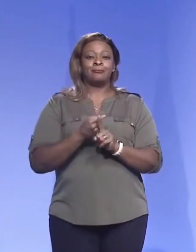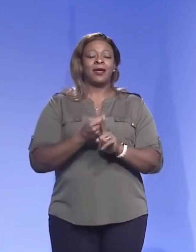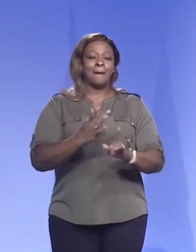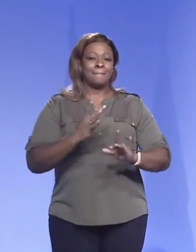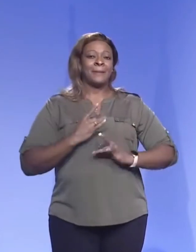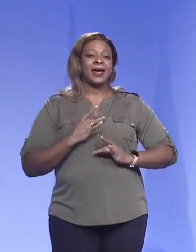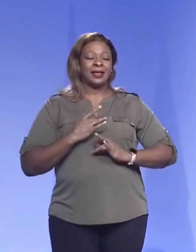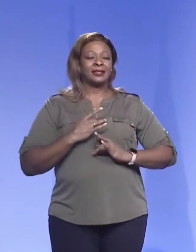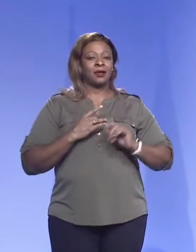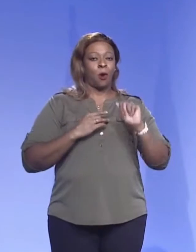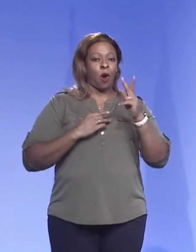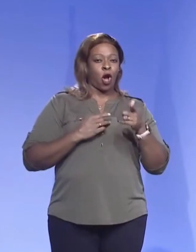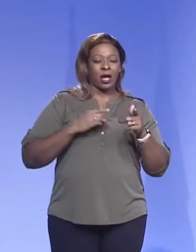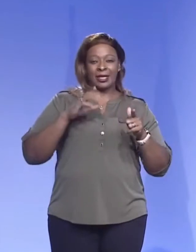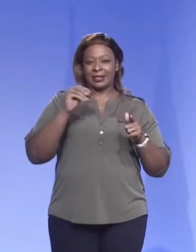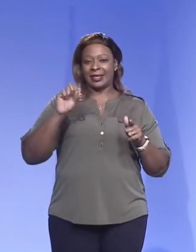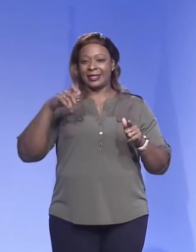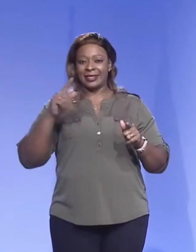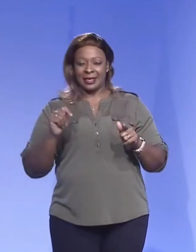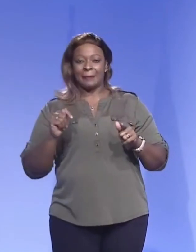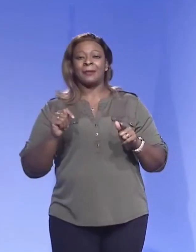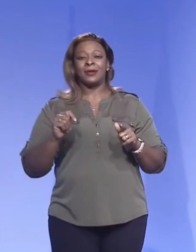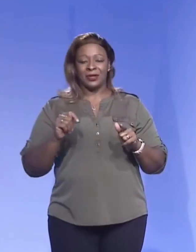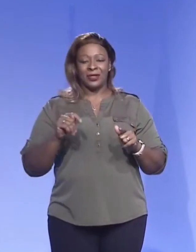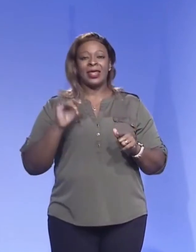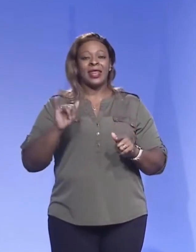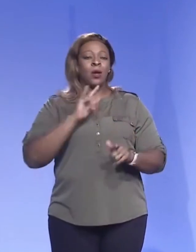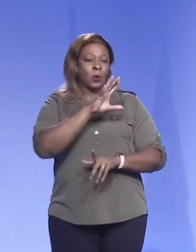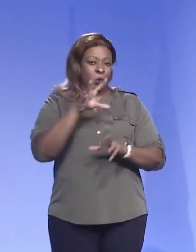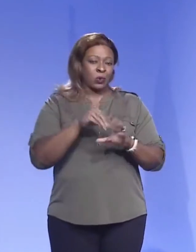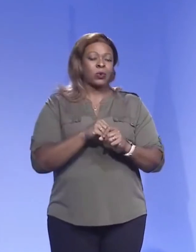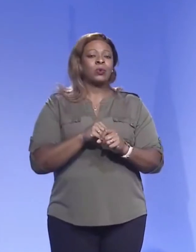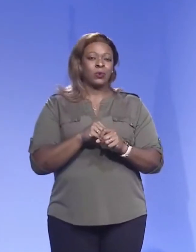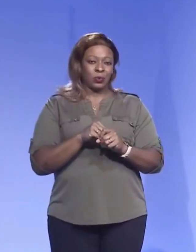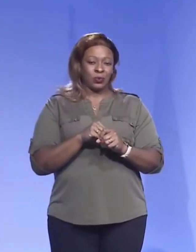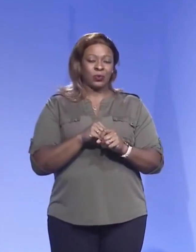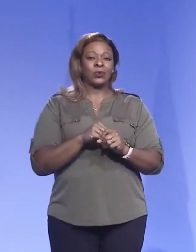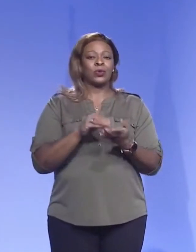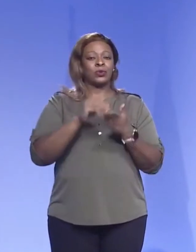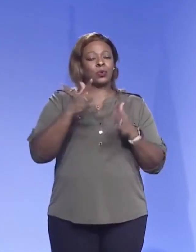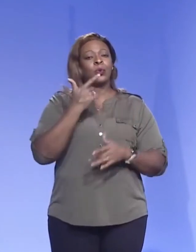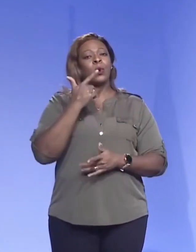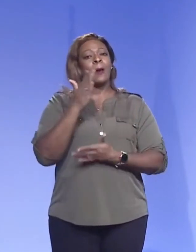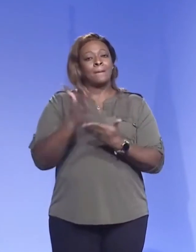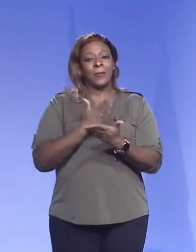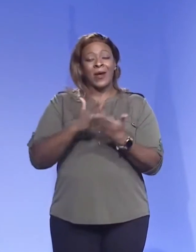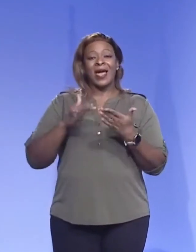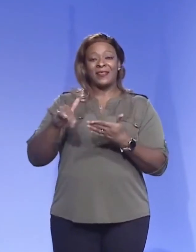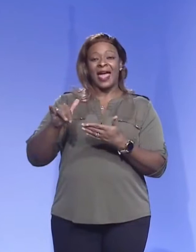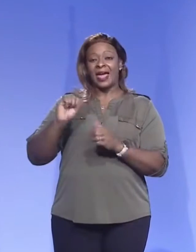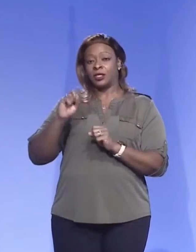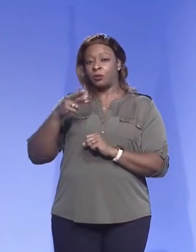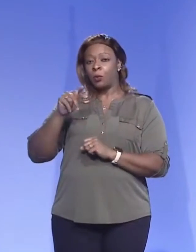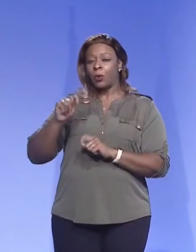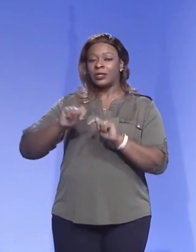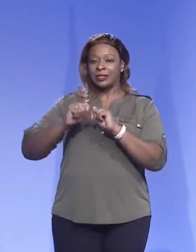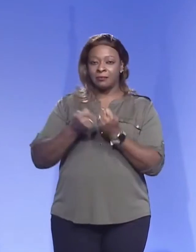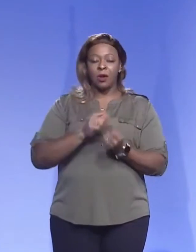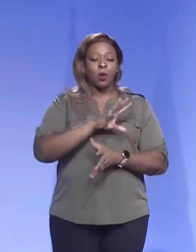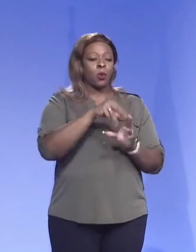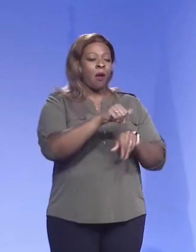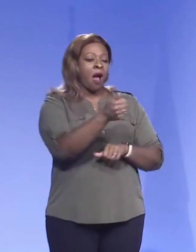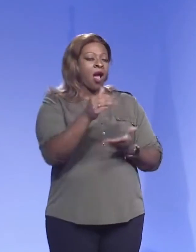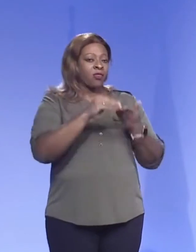in August and September. And that does include the students who were part of the athletic teams, but it also includes